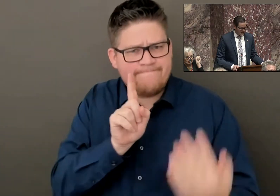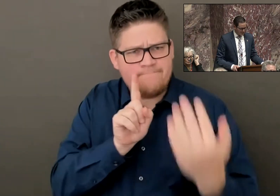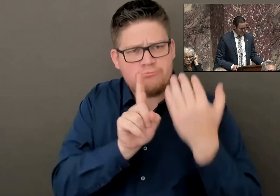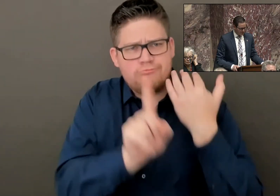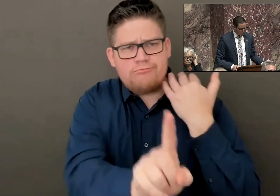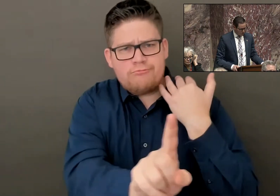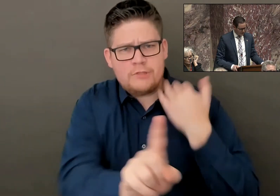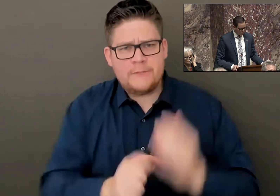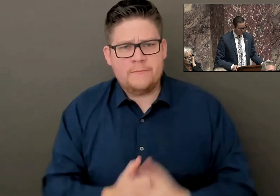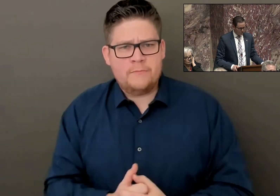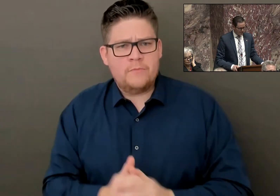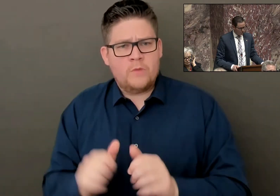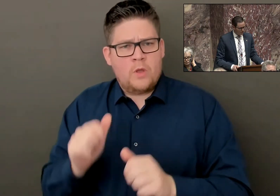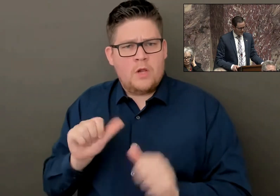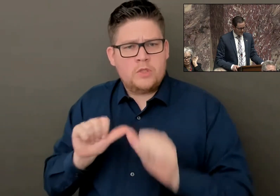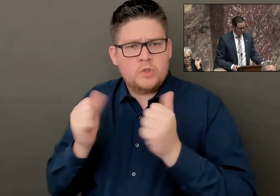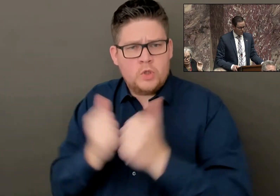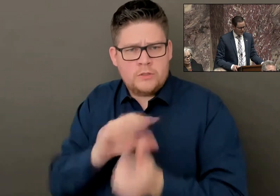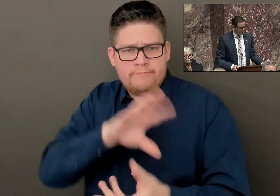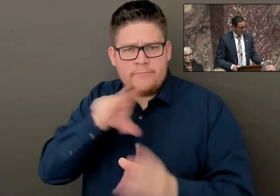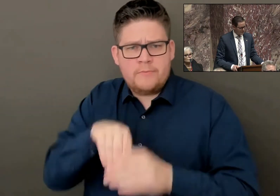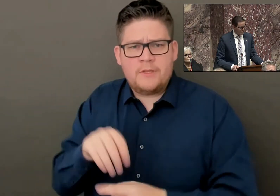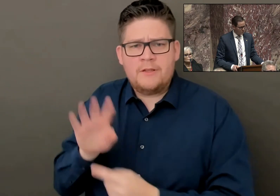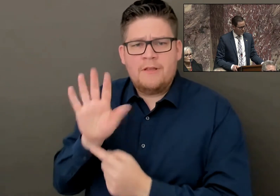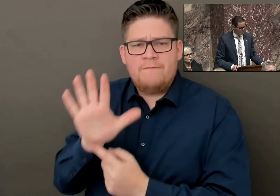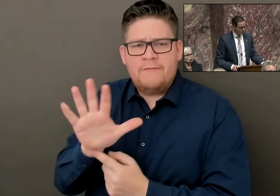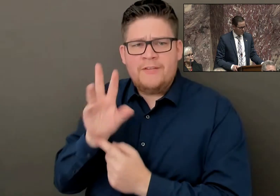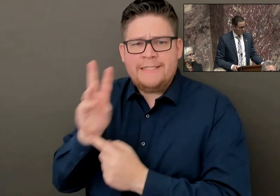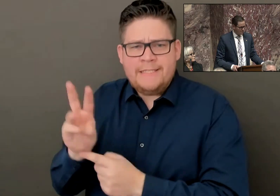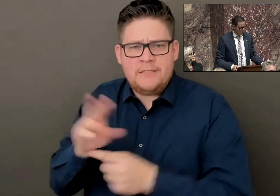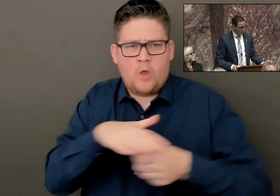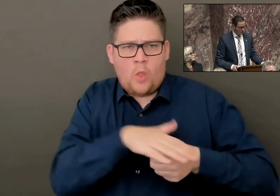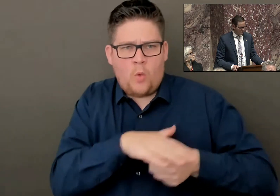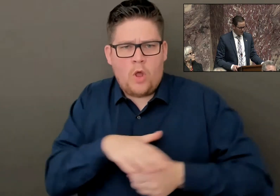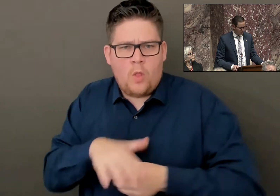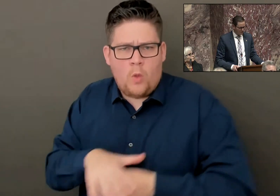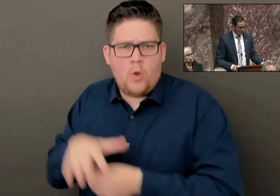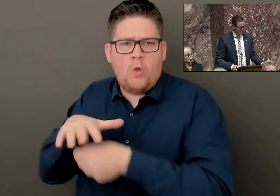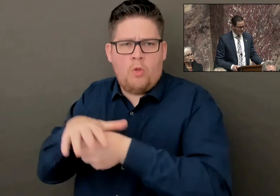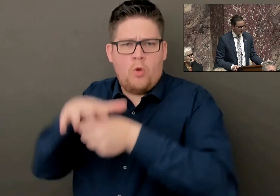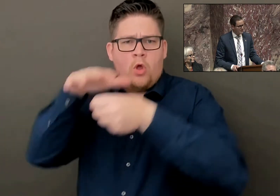across BC and the Yukon. They represent over 4,600 professional men